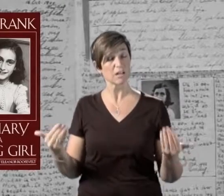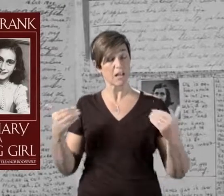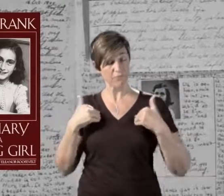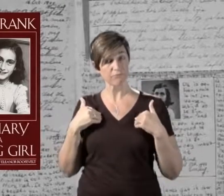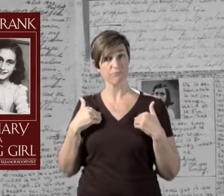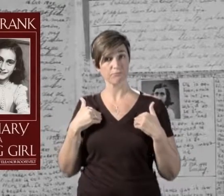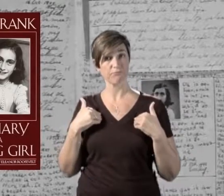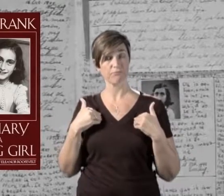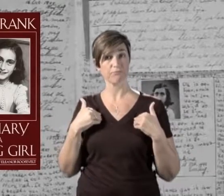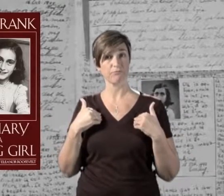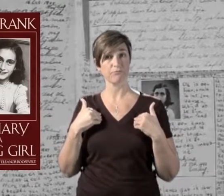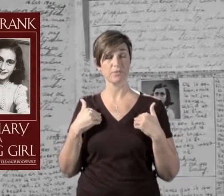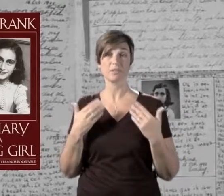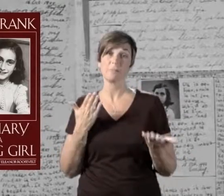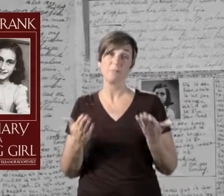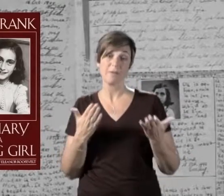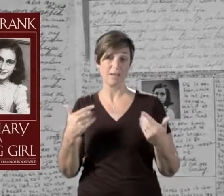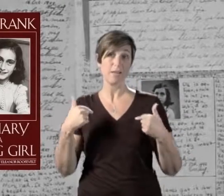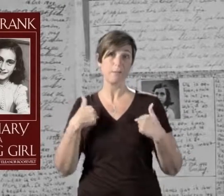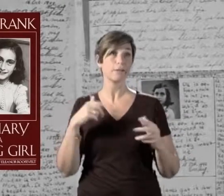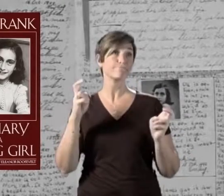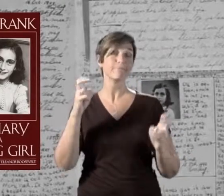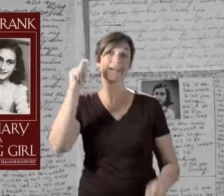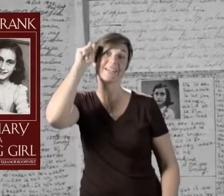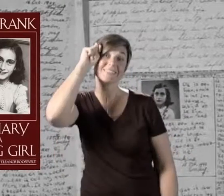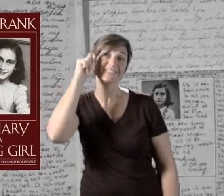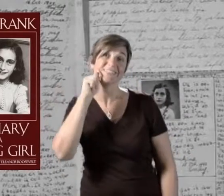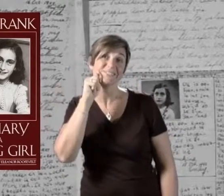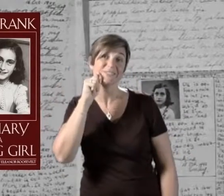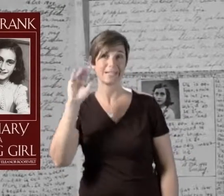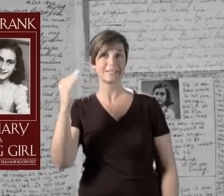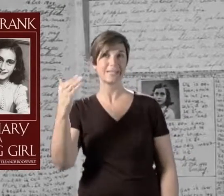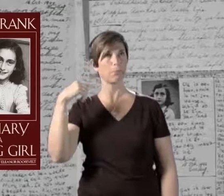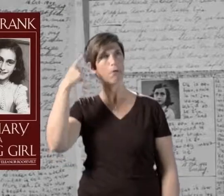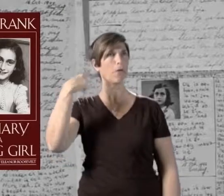adolescent, I feel more of a person than a child.